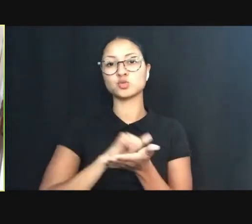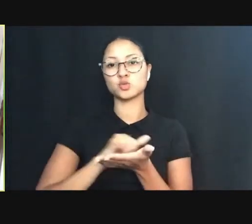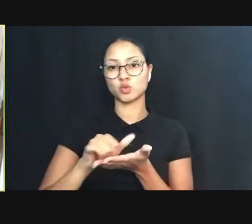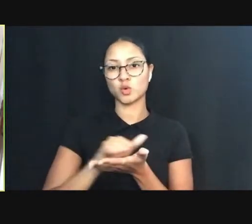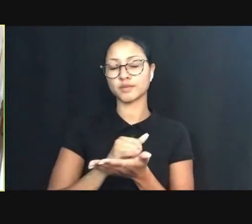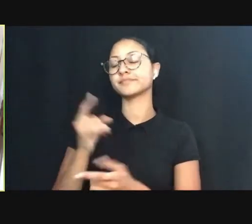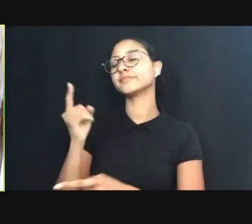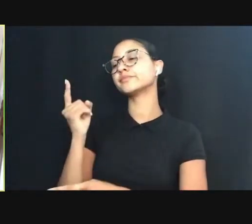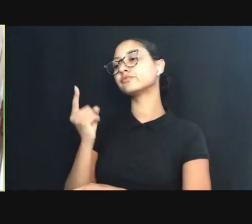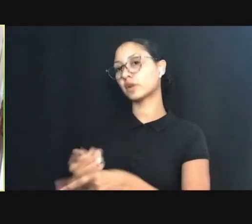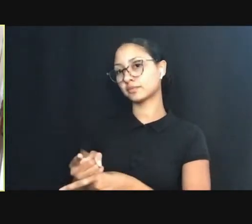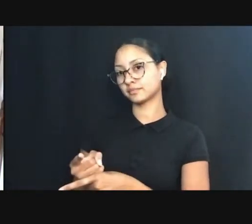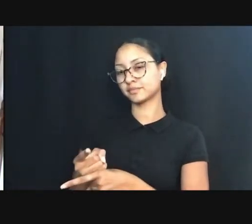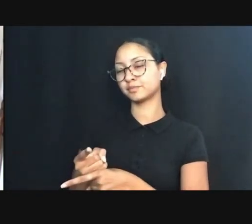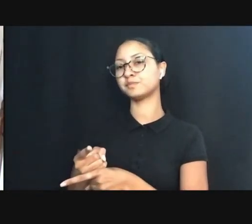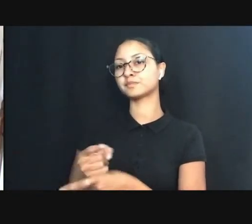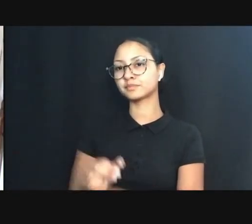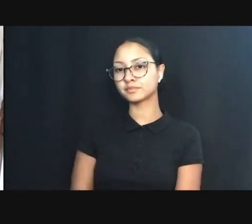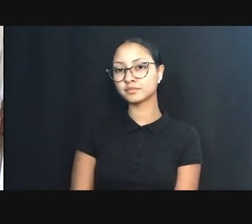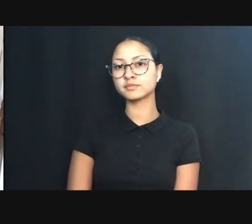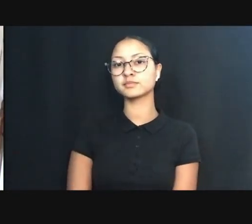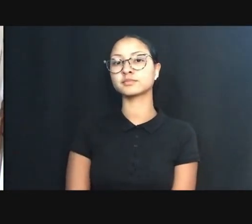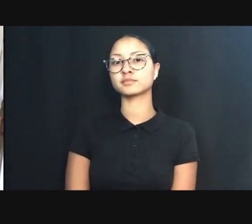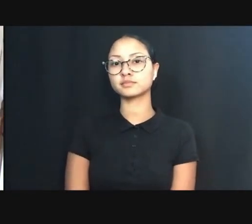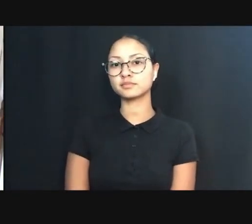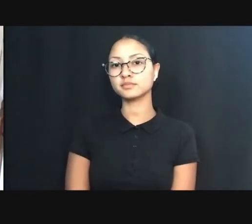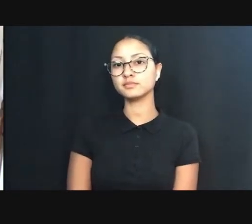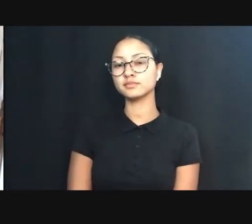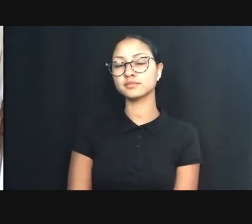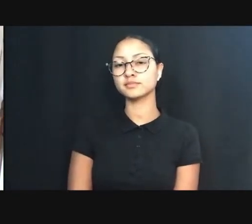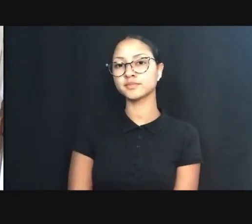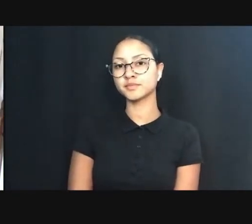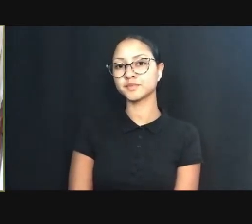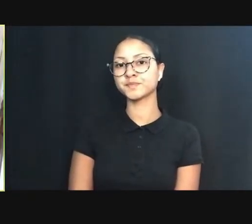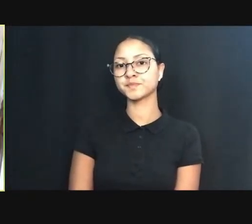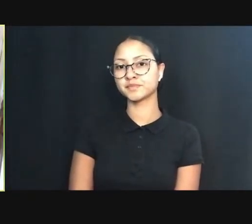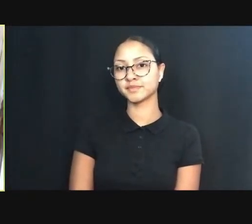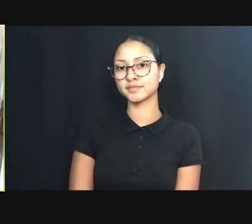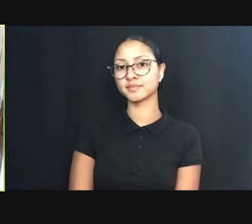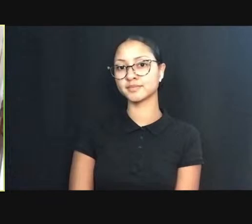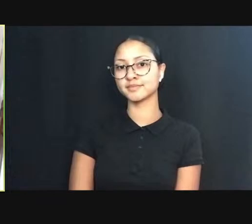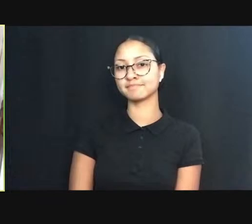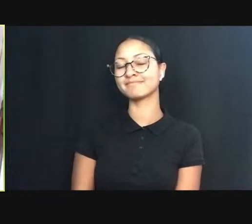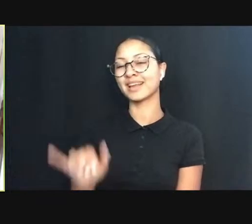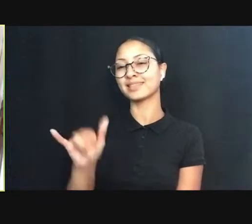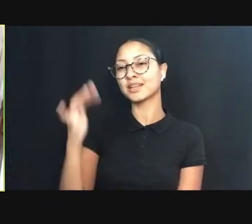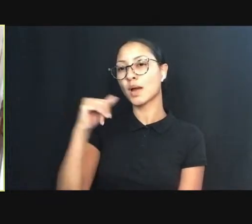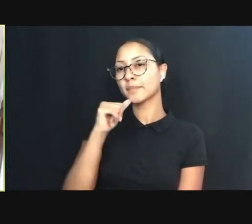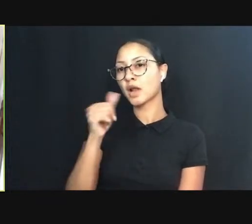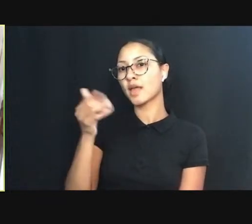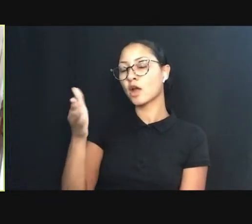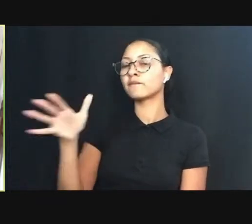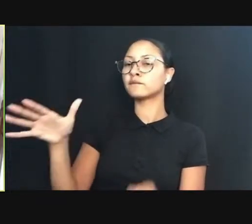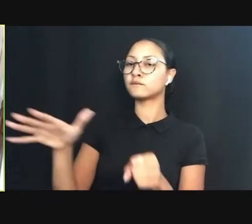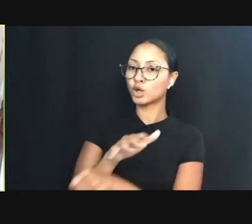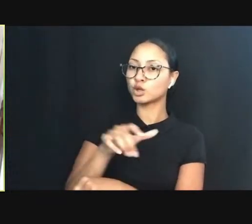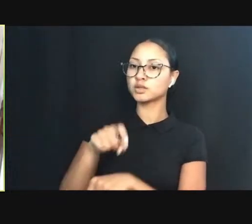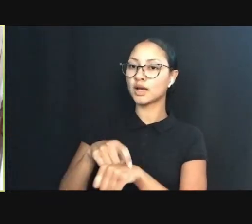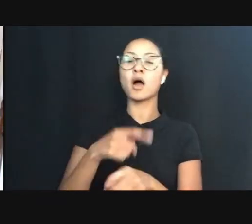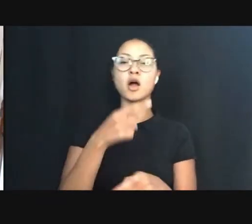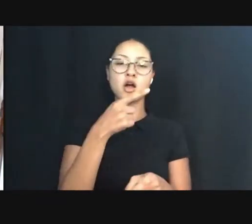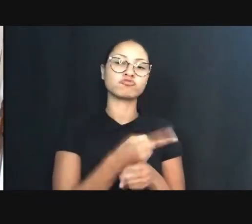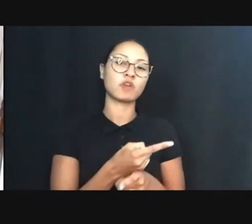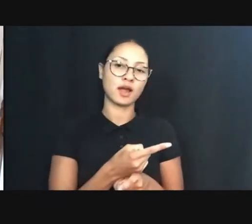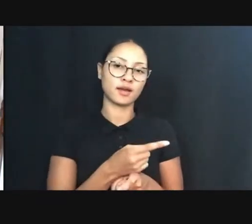You asked, wait, what did you say? I cut you off. Why I am not there full time. Yeah, full-time, right, full-time. And